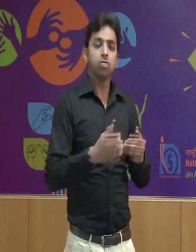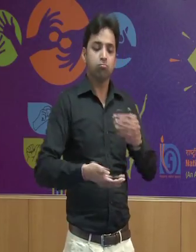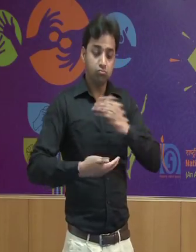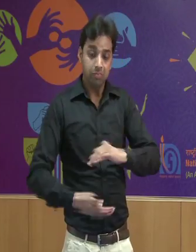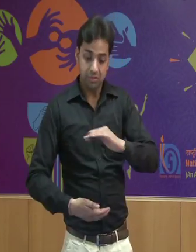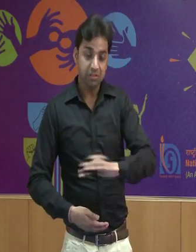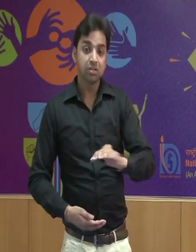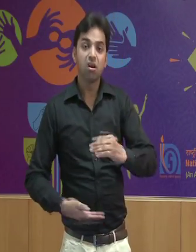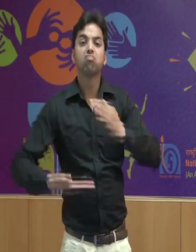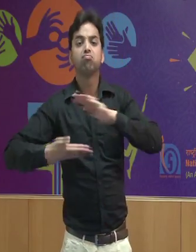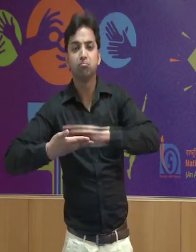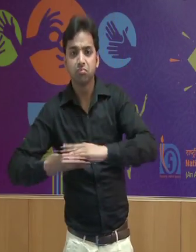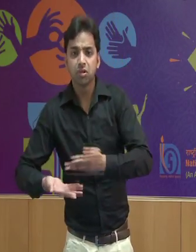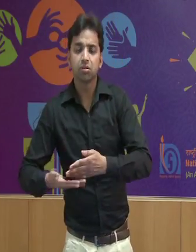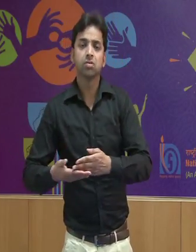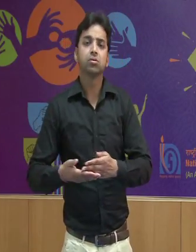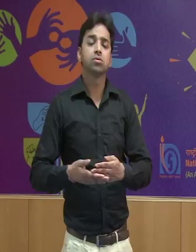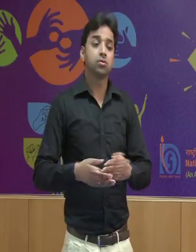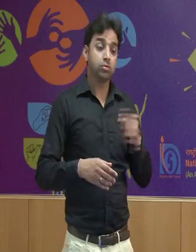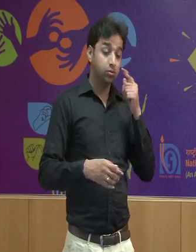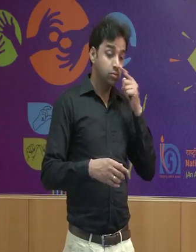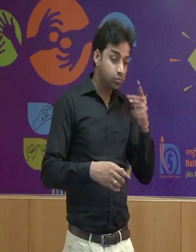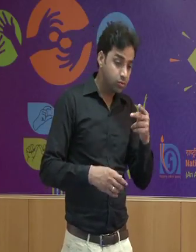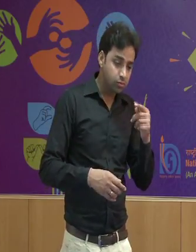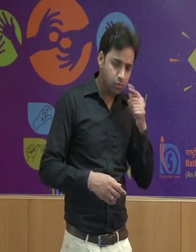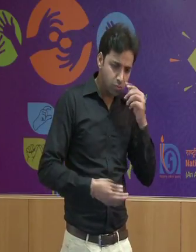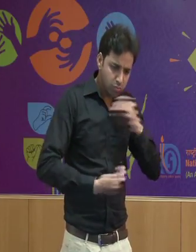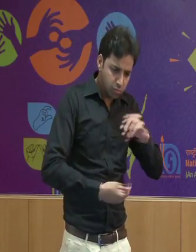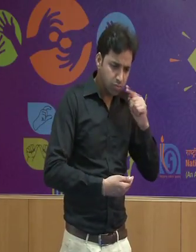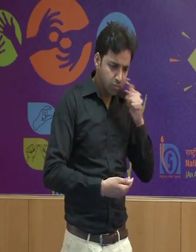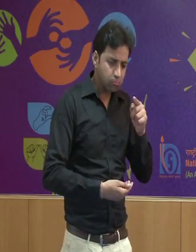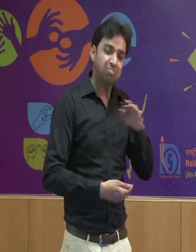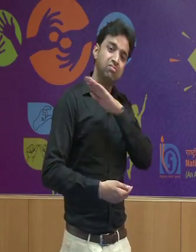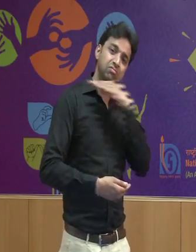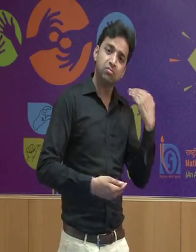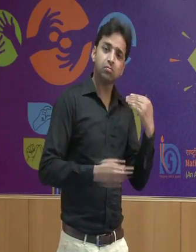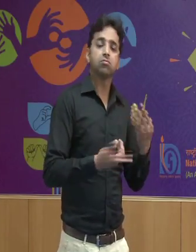child marriage, and killing of female babies, dowry,